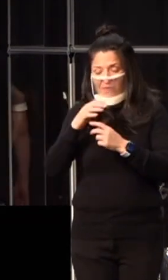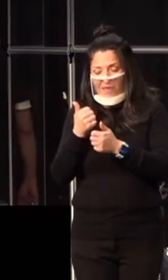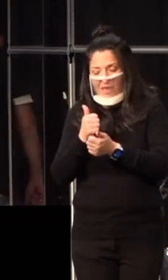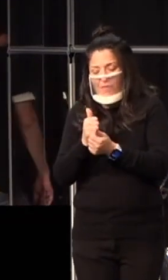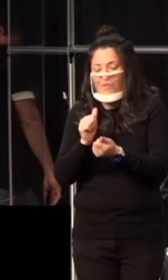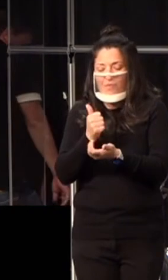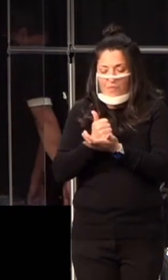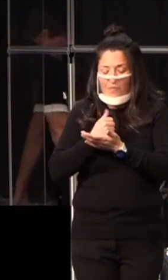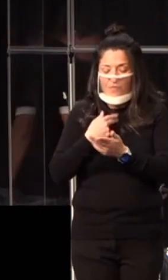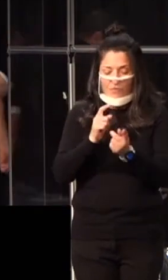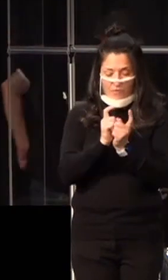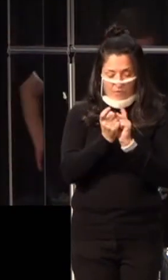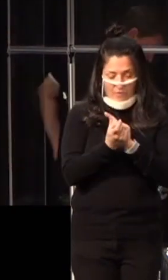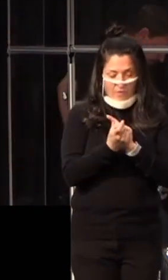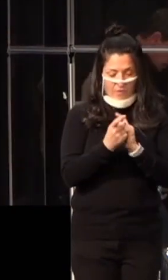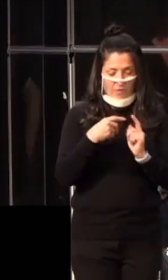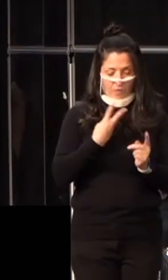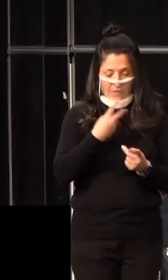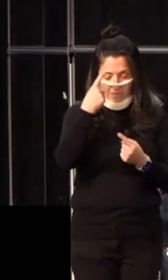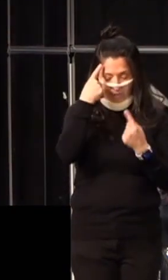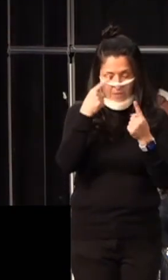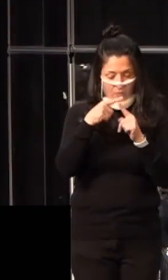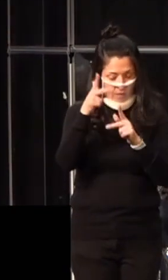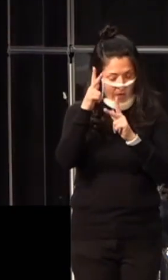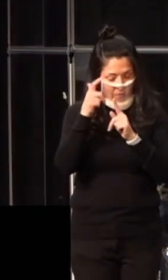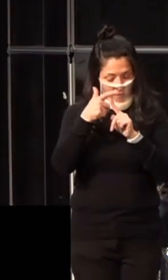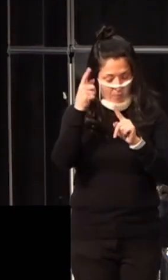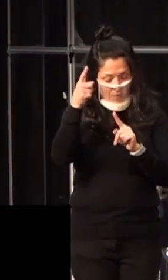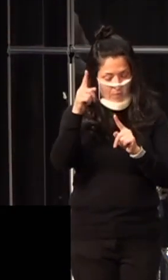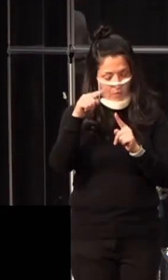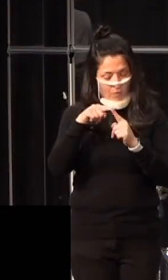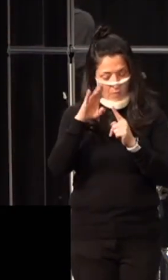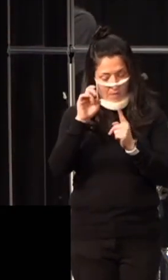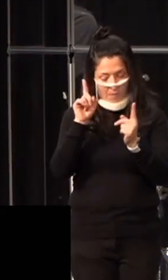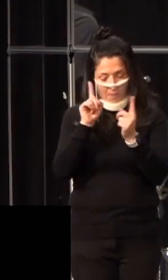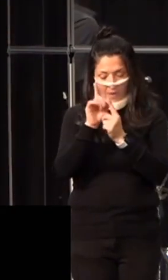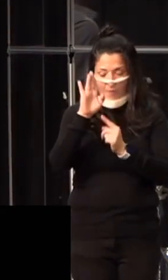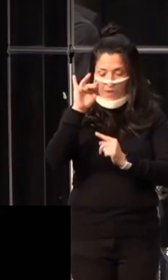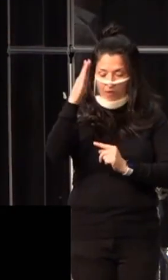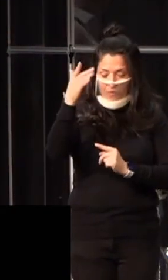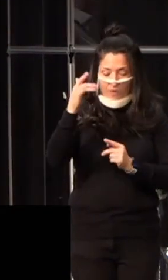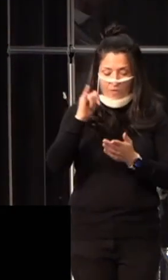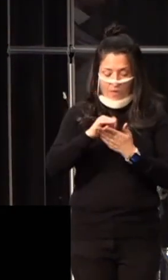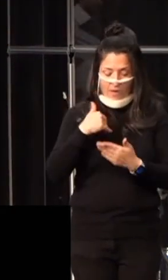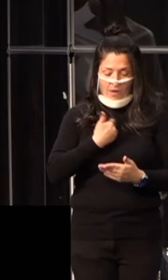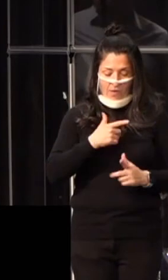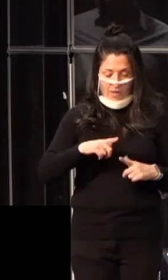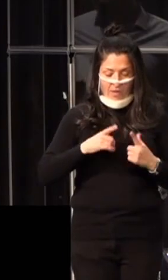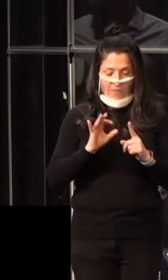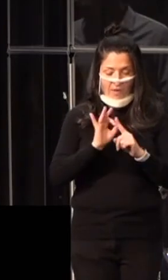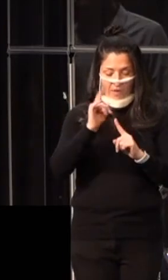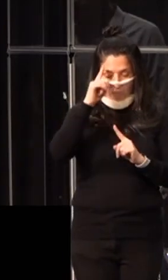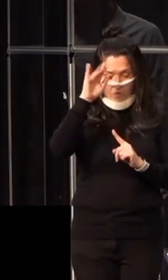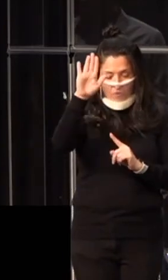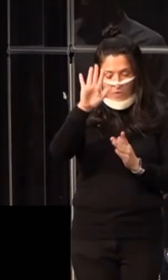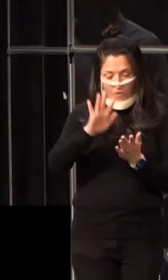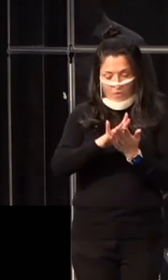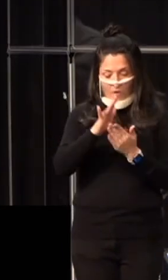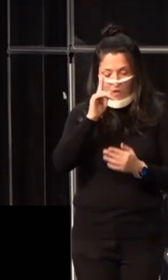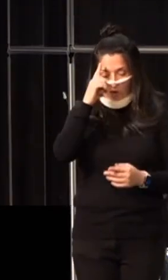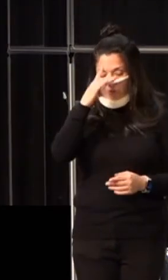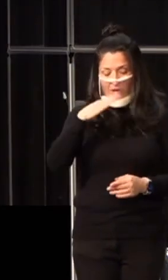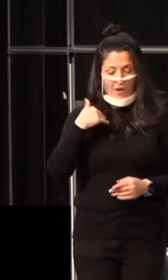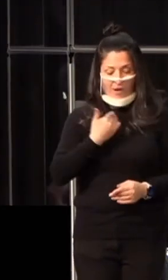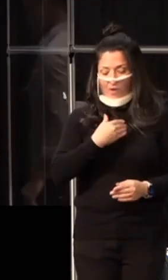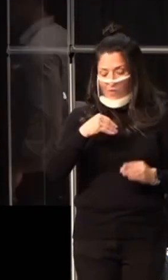We desire today to hear from you, to be met by you, that our lives would count for your glory, not our own, but for